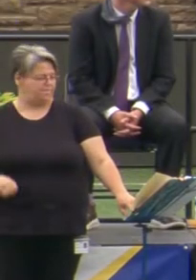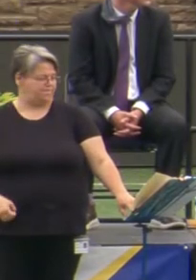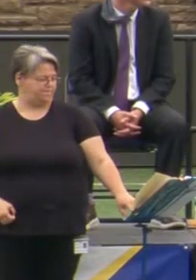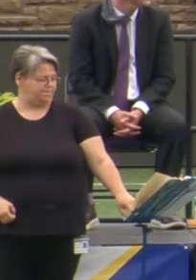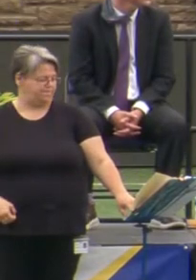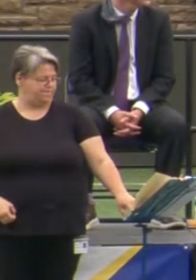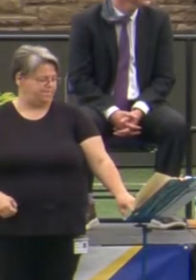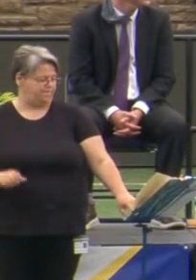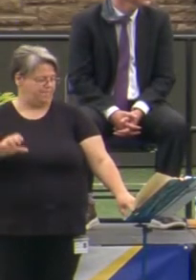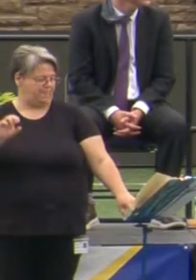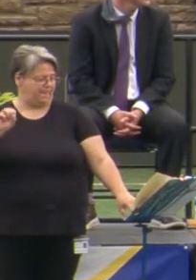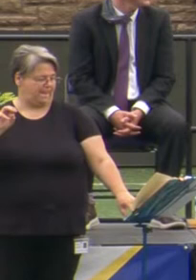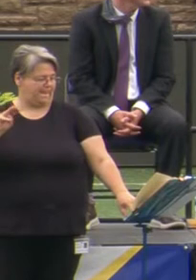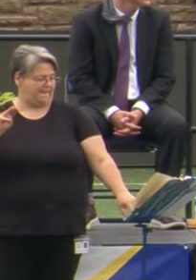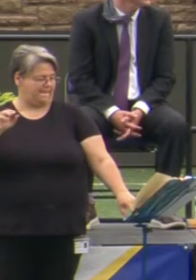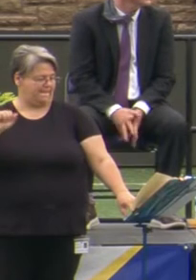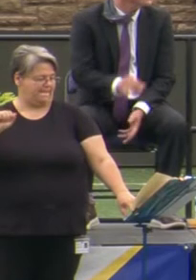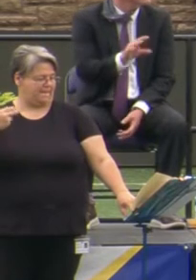Manaz Quadri.